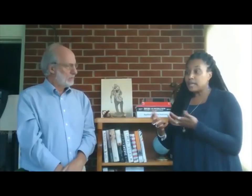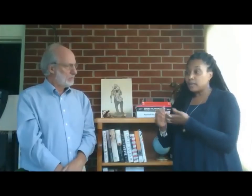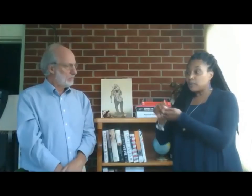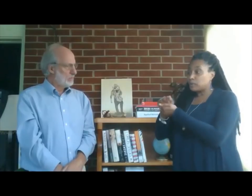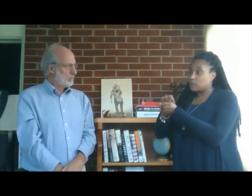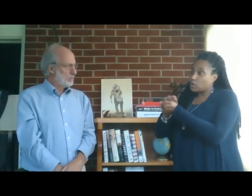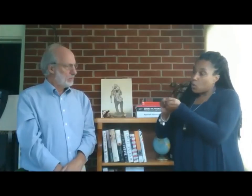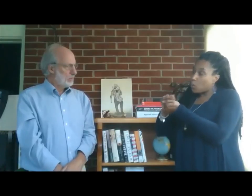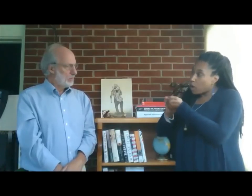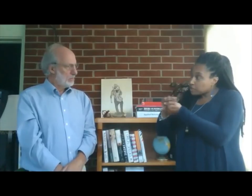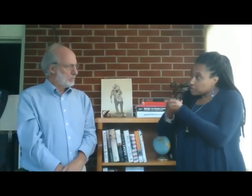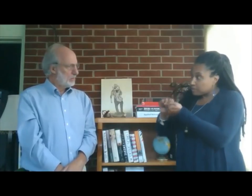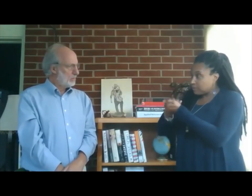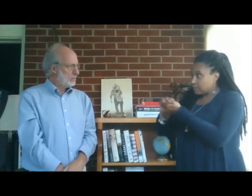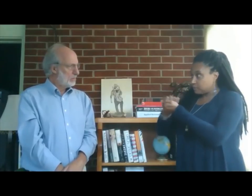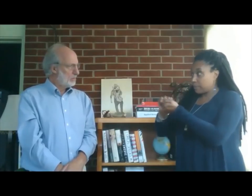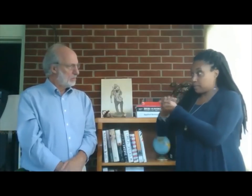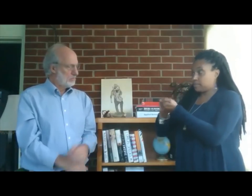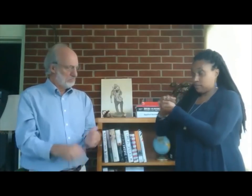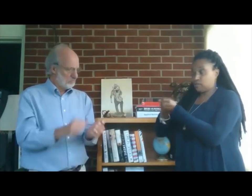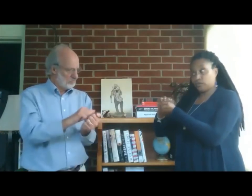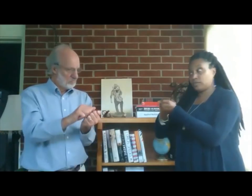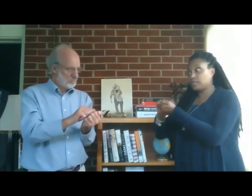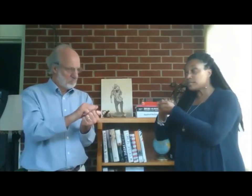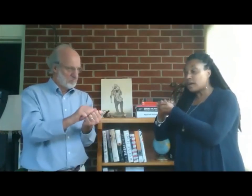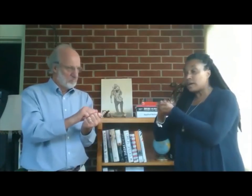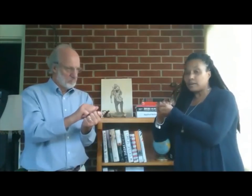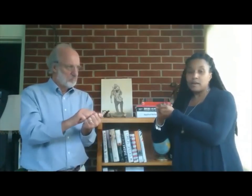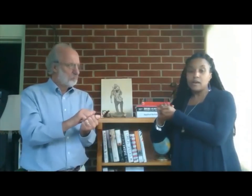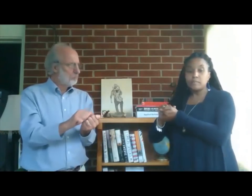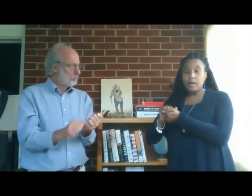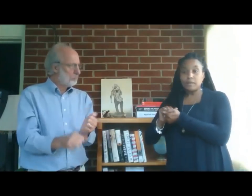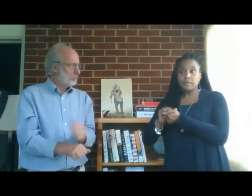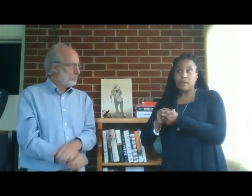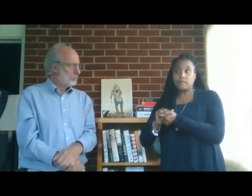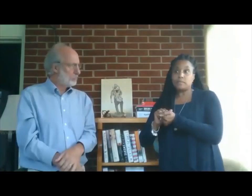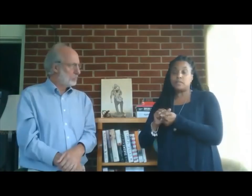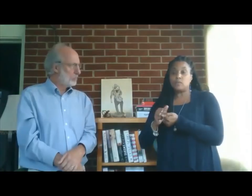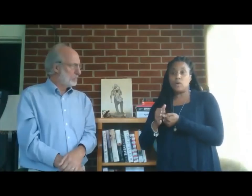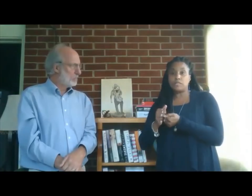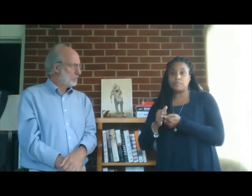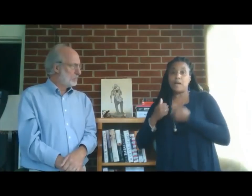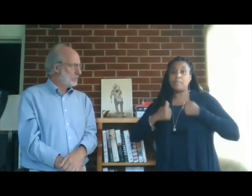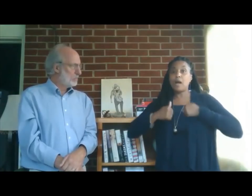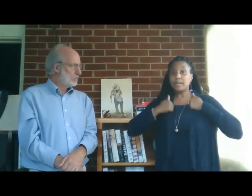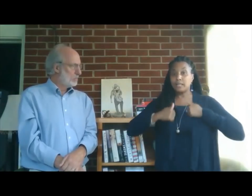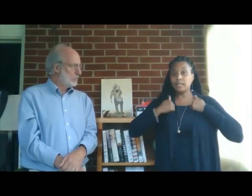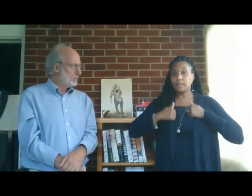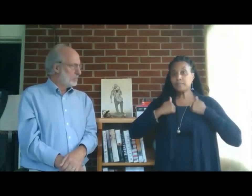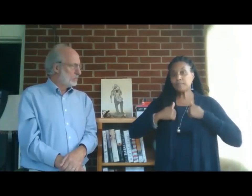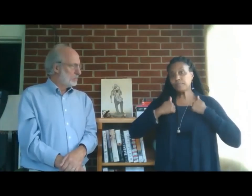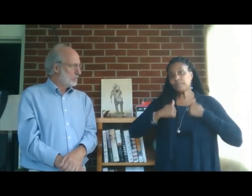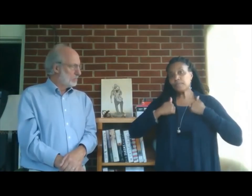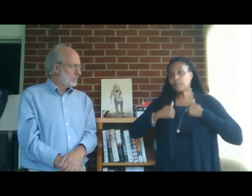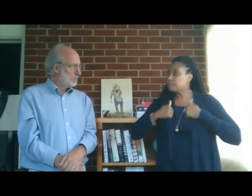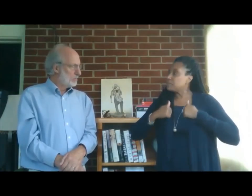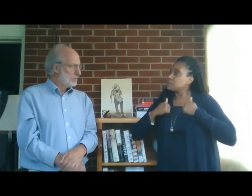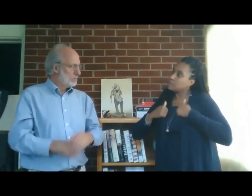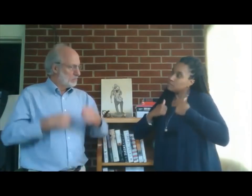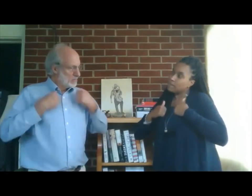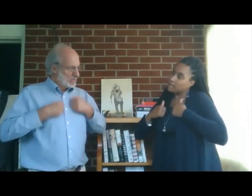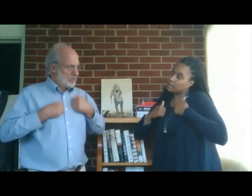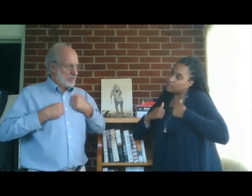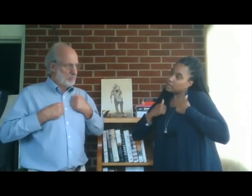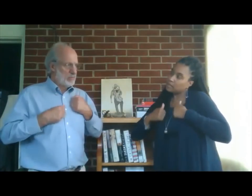to say we were going to wash something, we might this sign. But if I was going to wash my body, it would